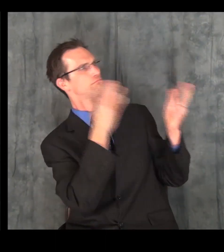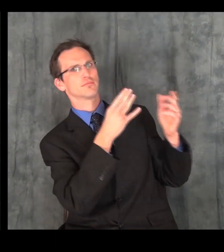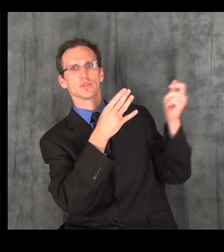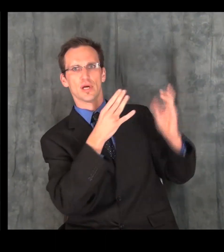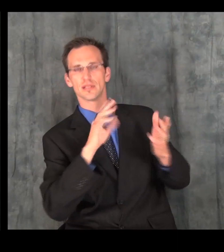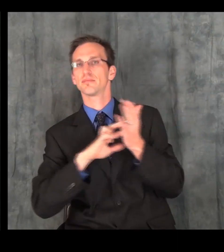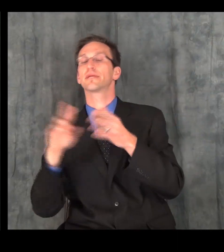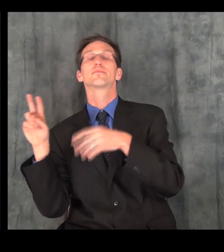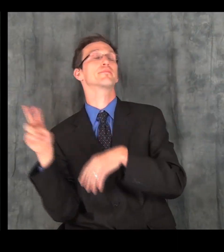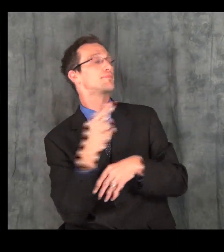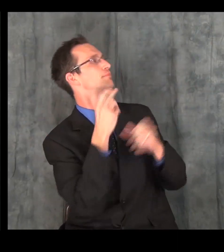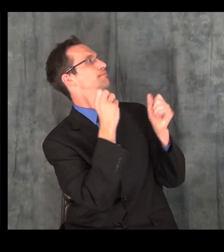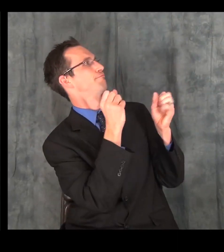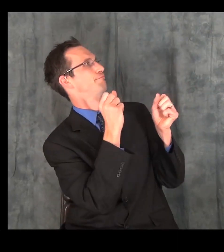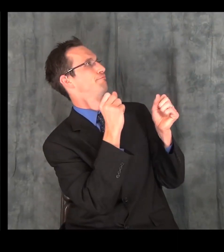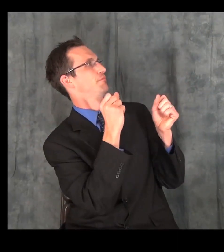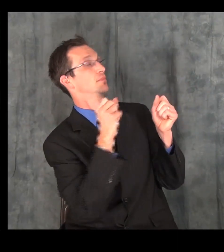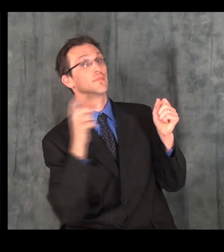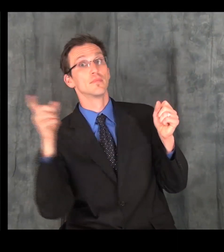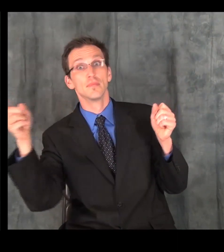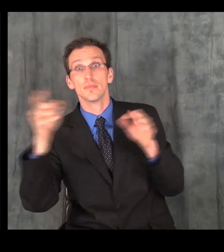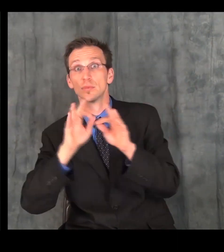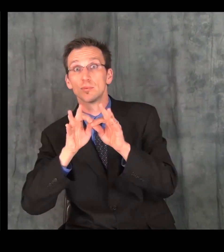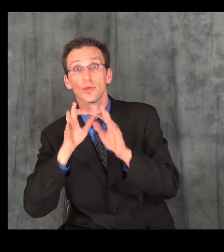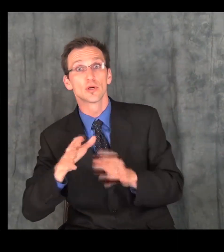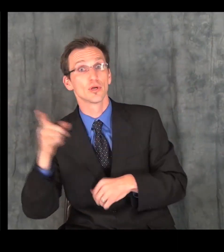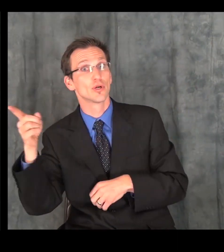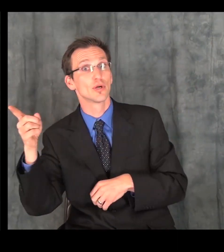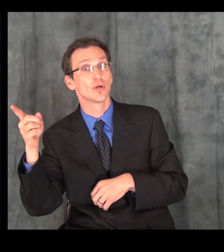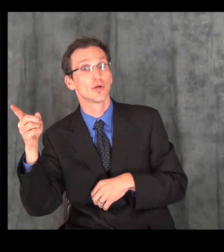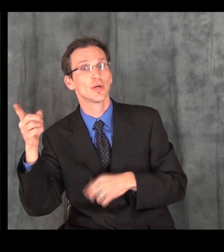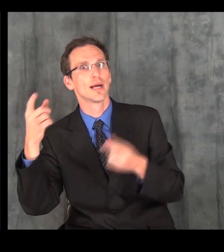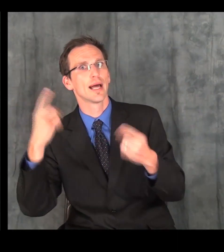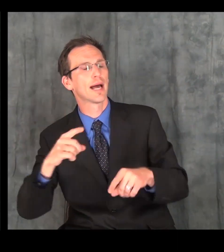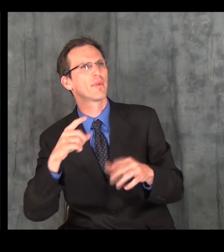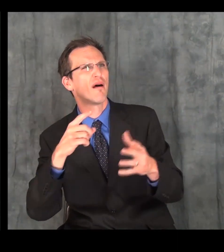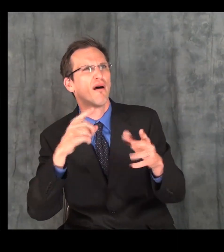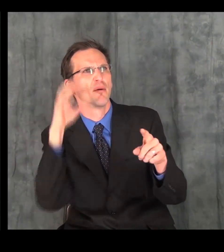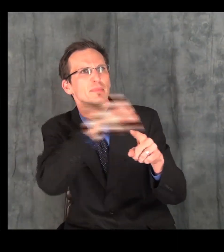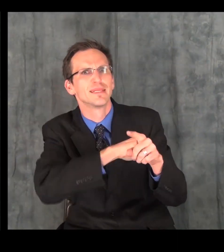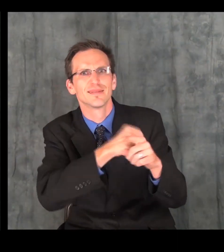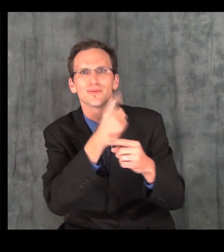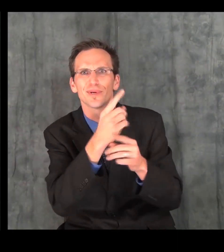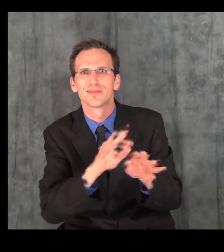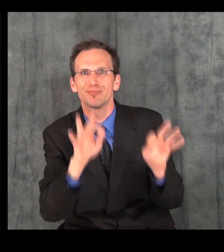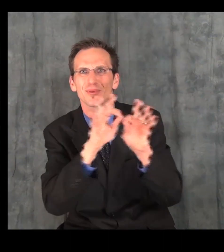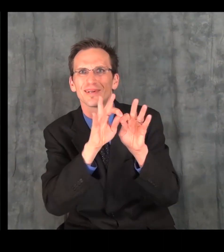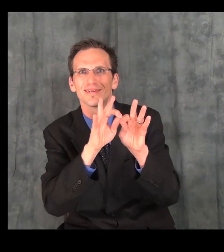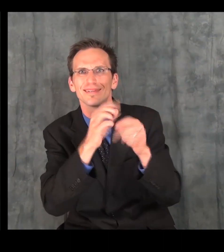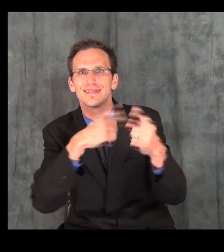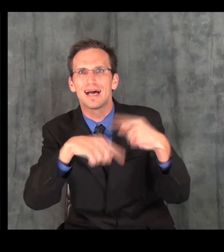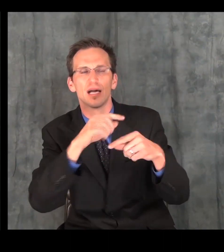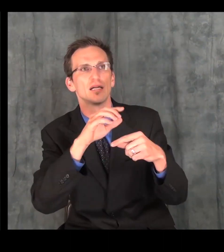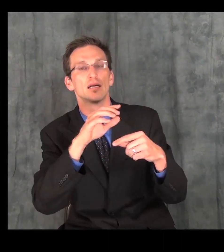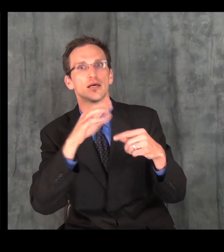to. But what happened was that the interpreter missed one key bit of information and needed to clarify. Because